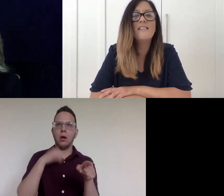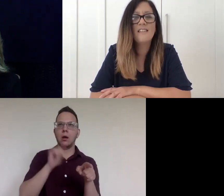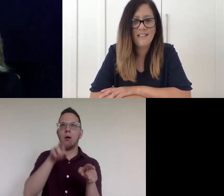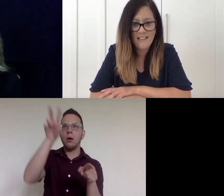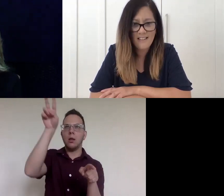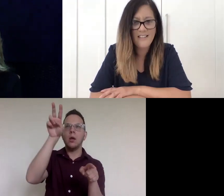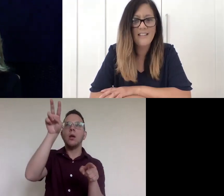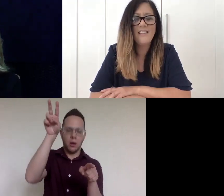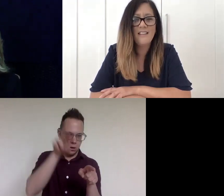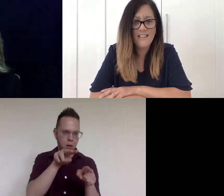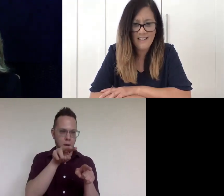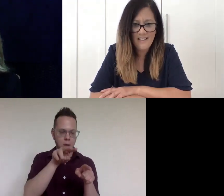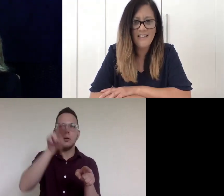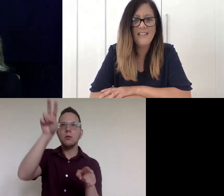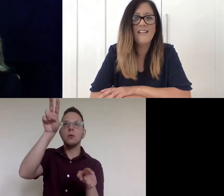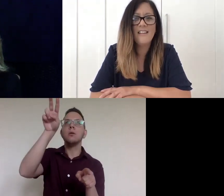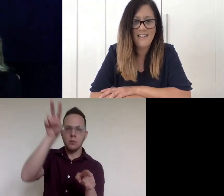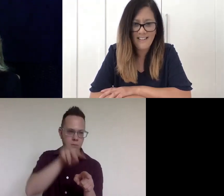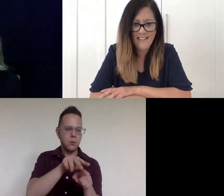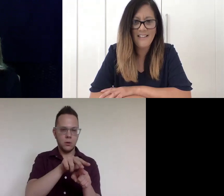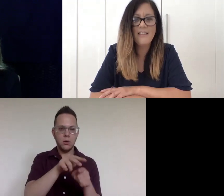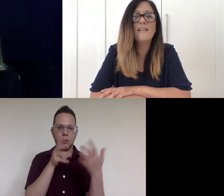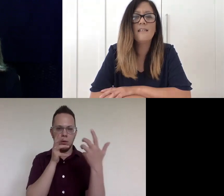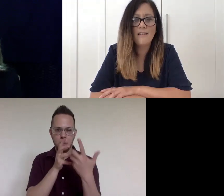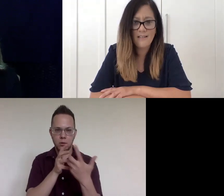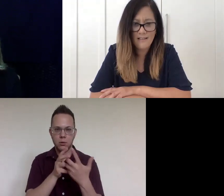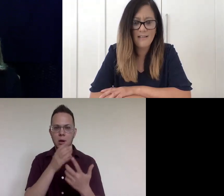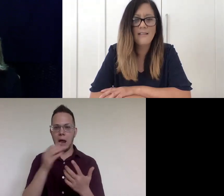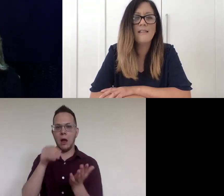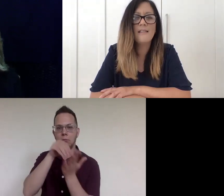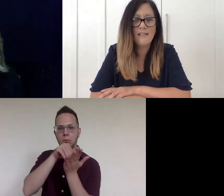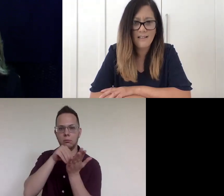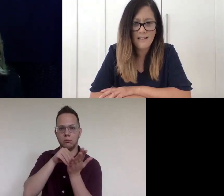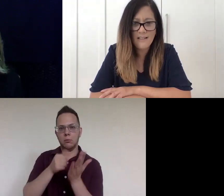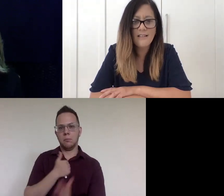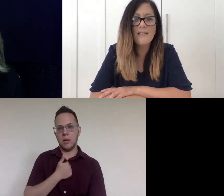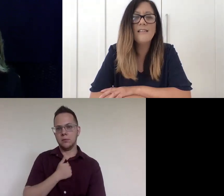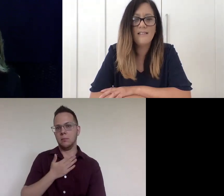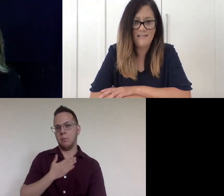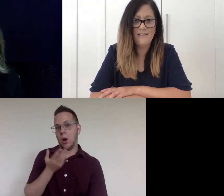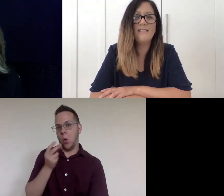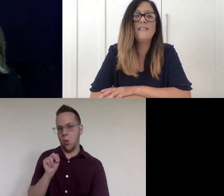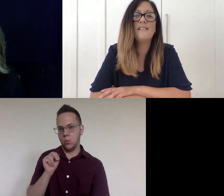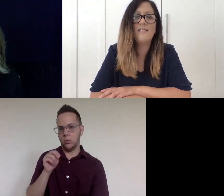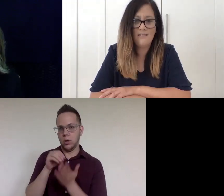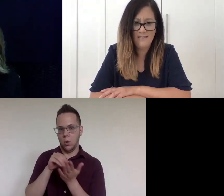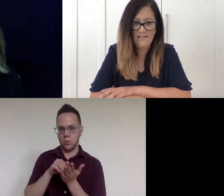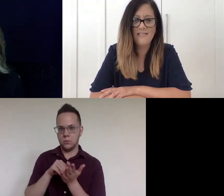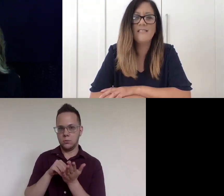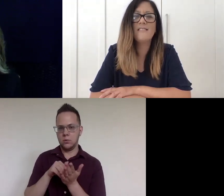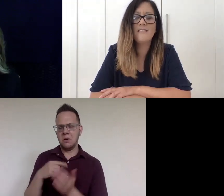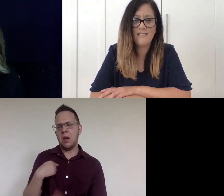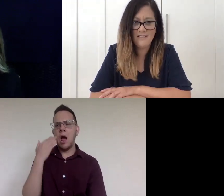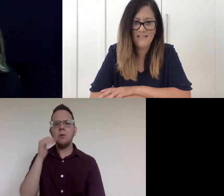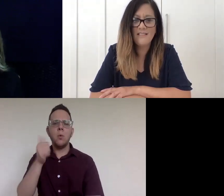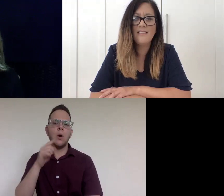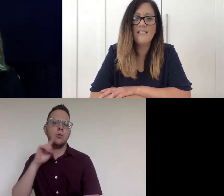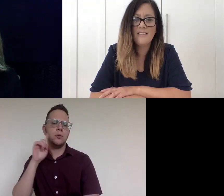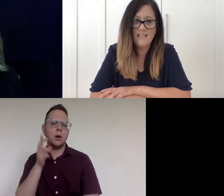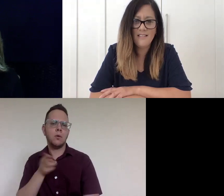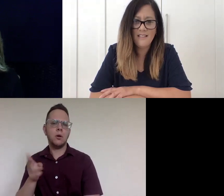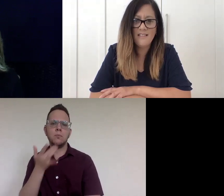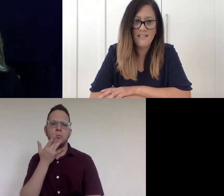that I could actually look at and then look at the screen, and that allowed me to follow along better because I could see the screen and the words